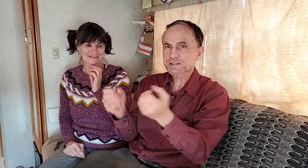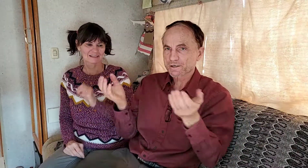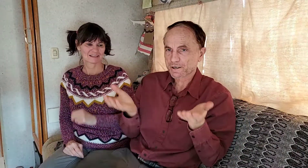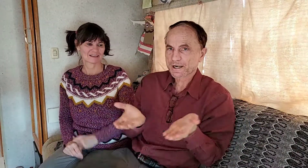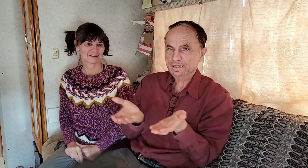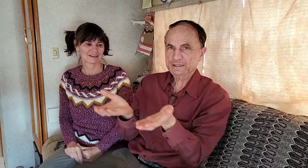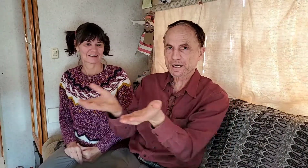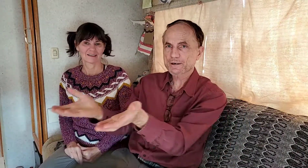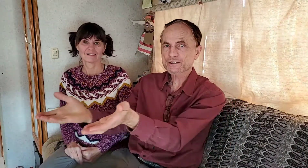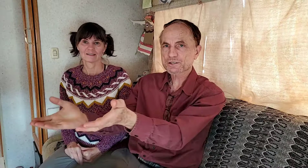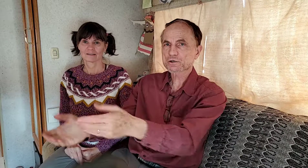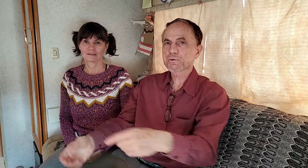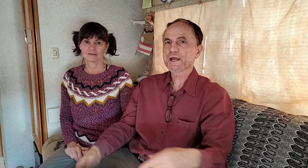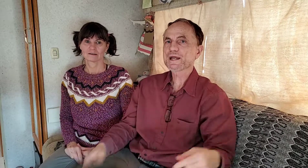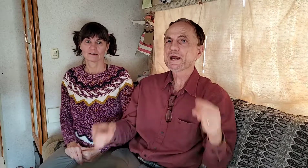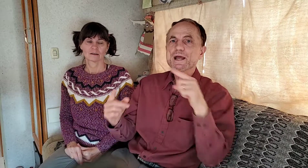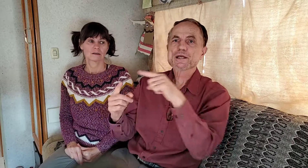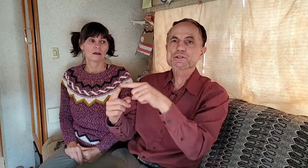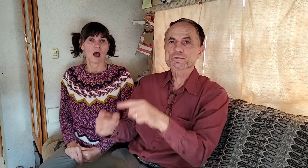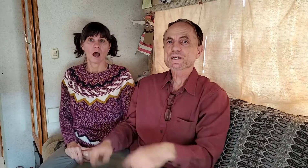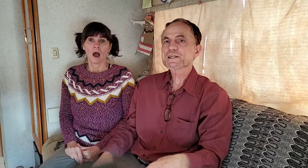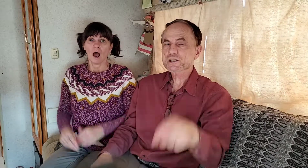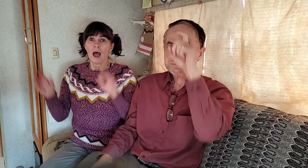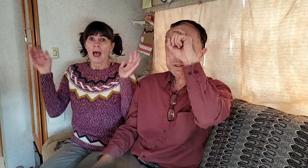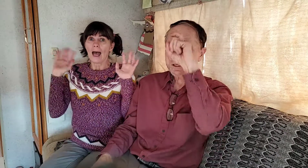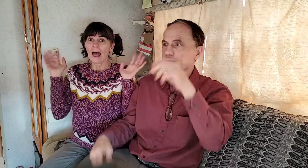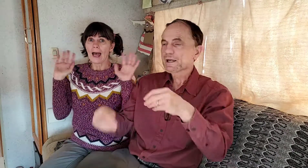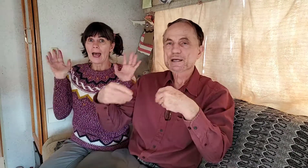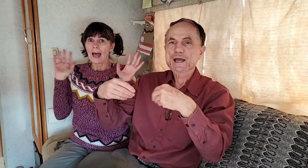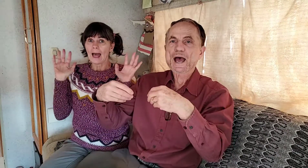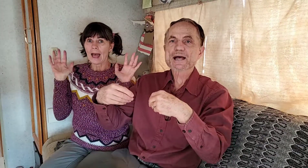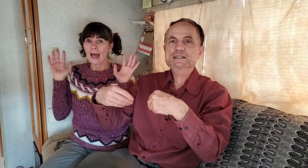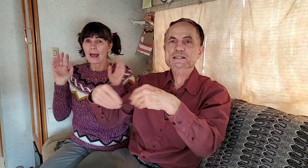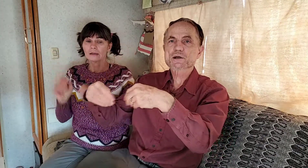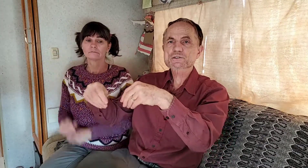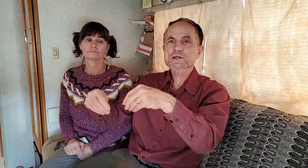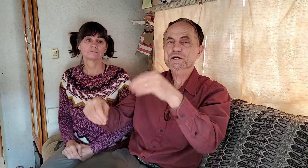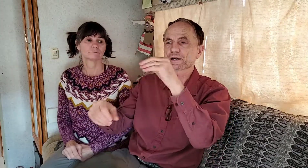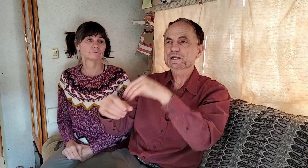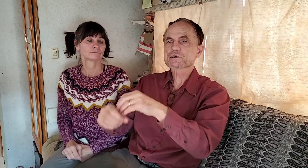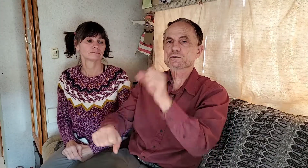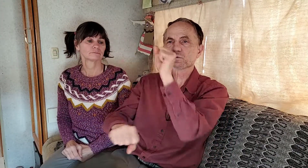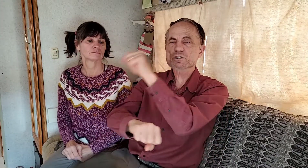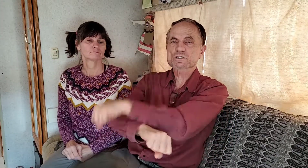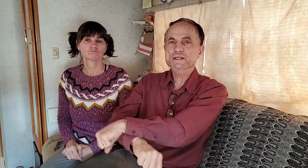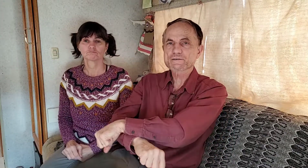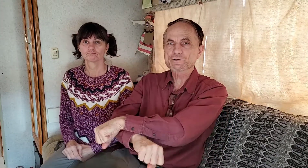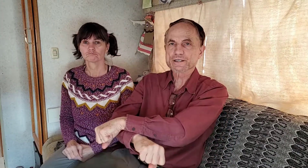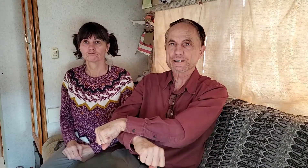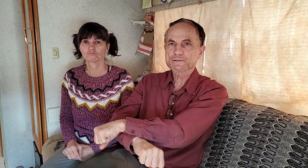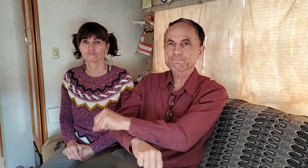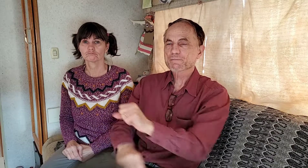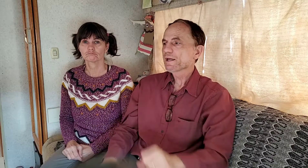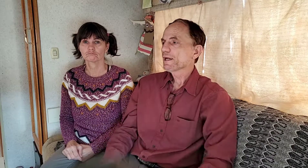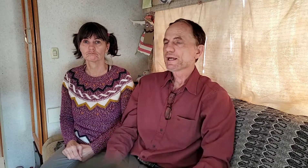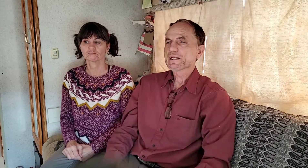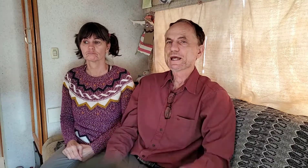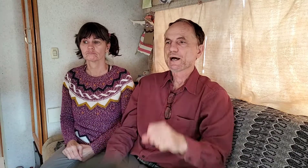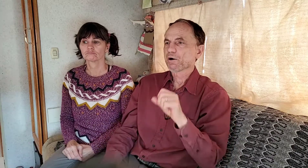her and carries her away to Egypt and sells her into slavery. Aww. Now,